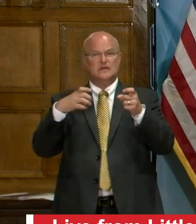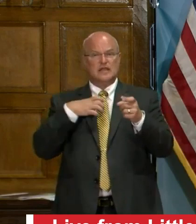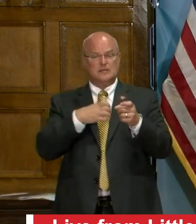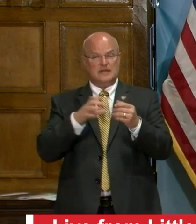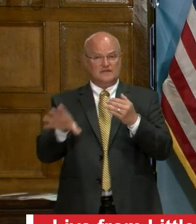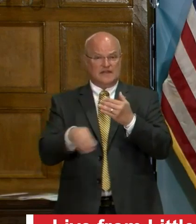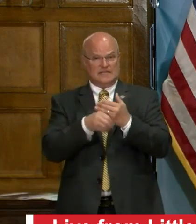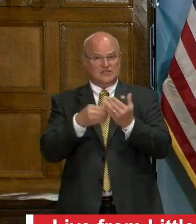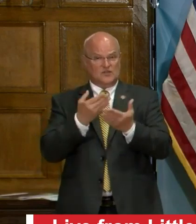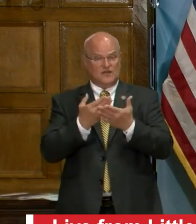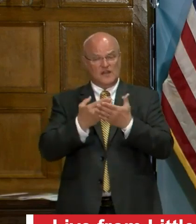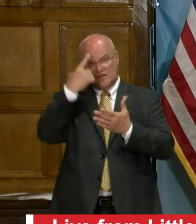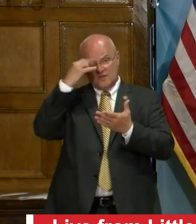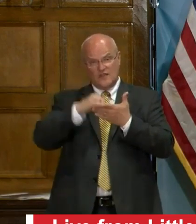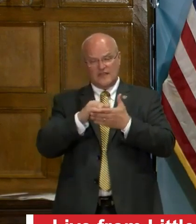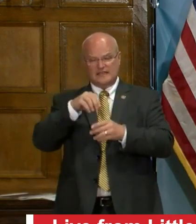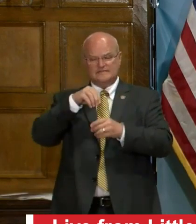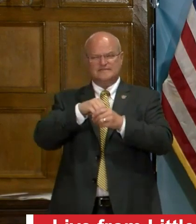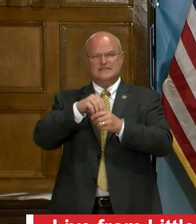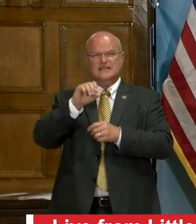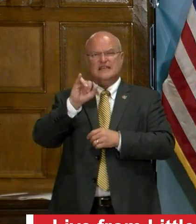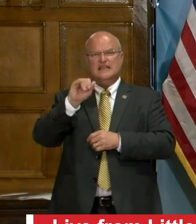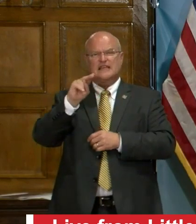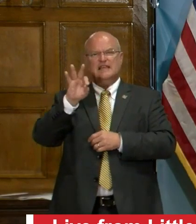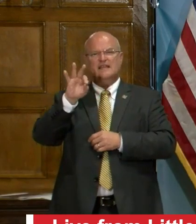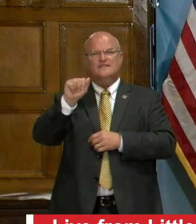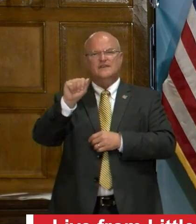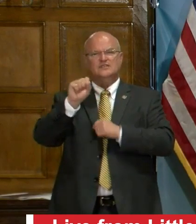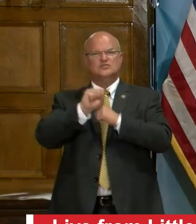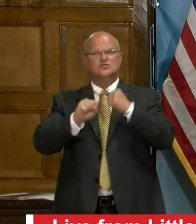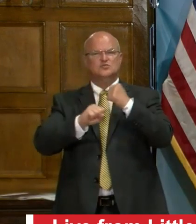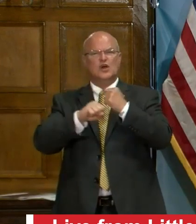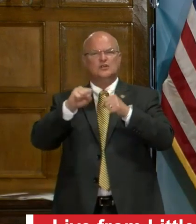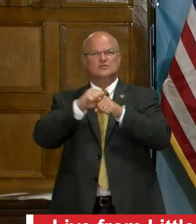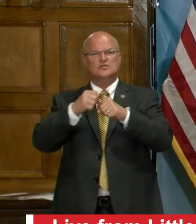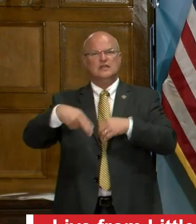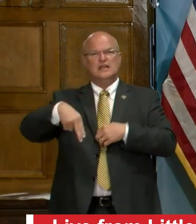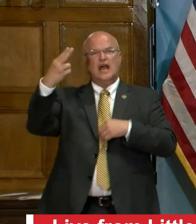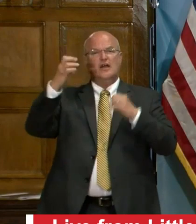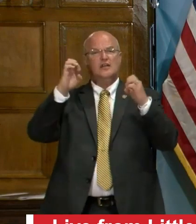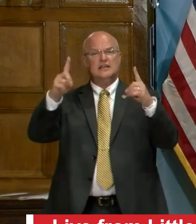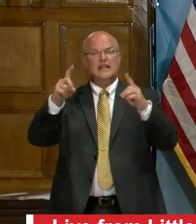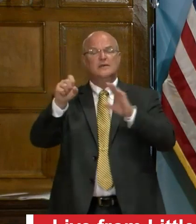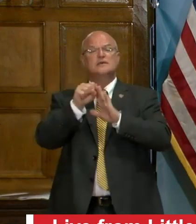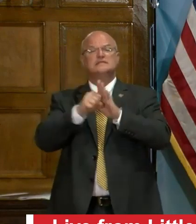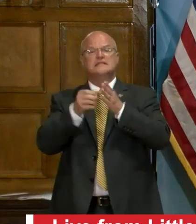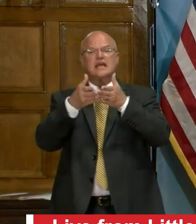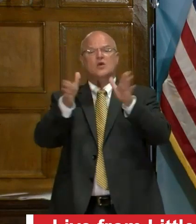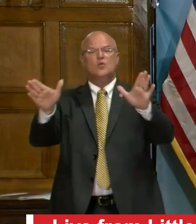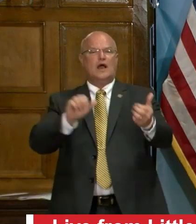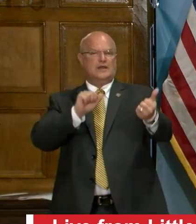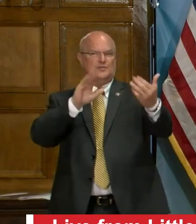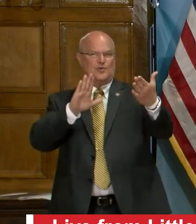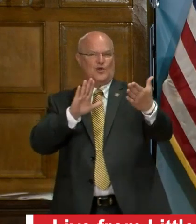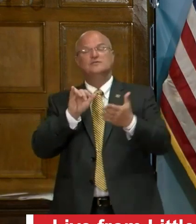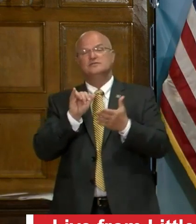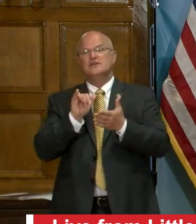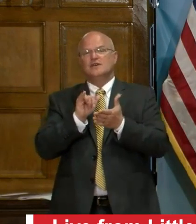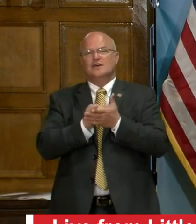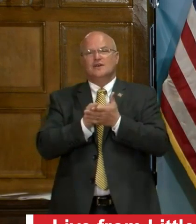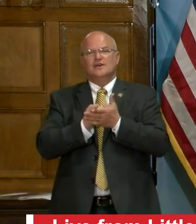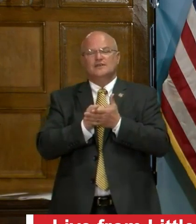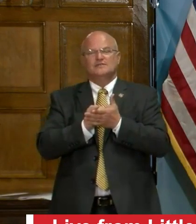funding for that infrastructure for higher education that will be a statewide approach. So that's